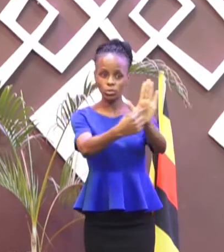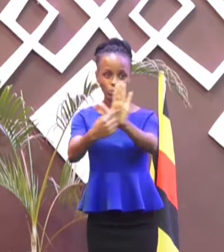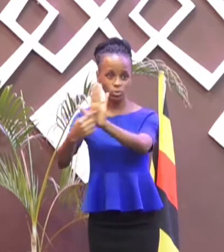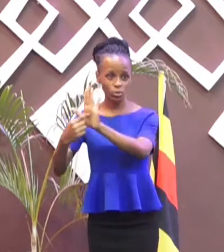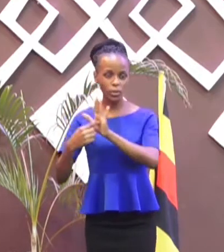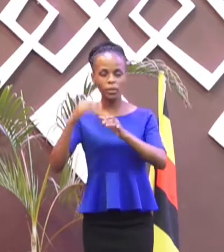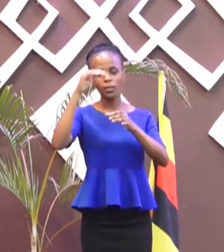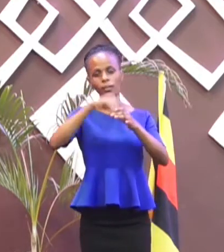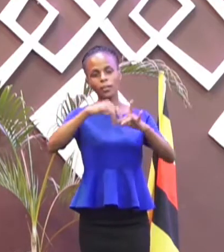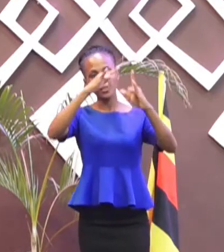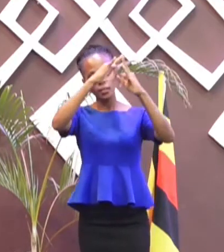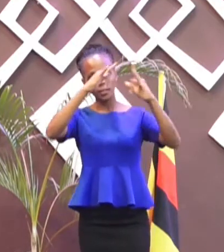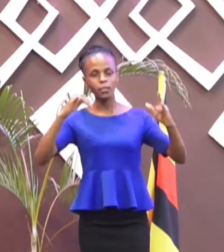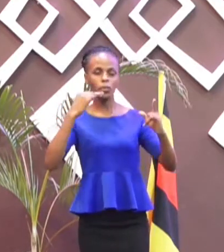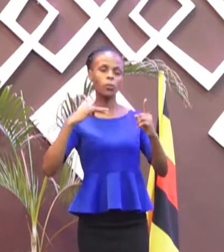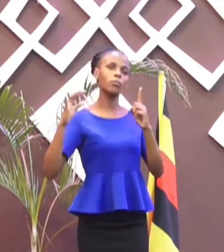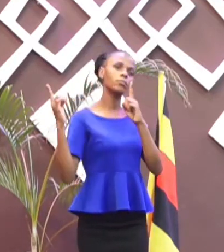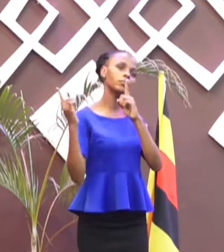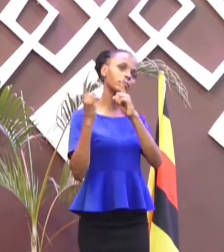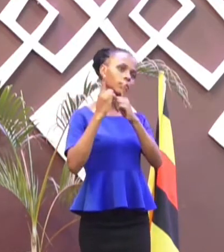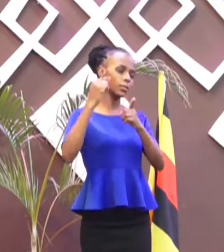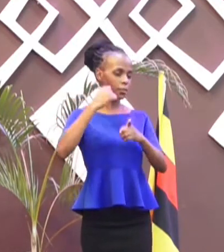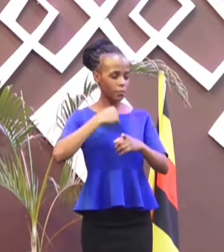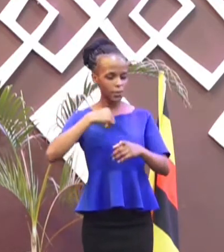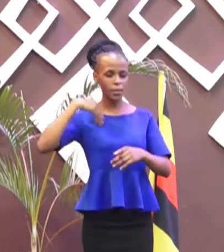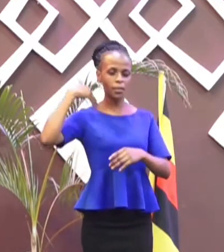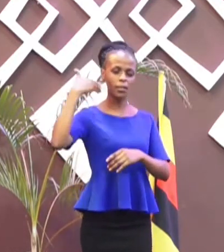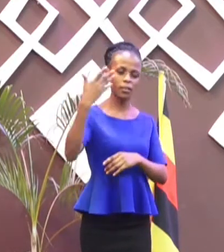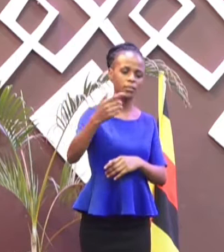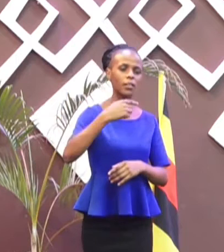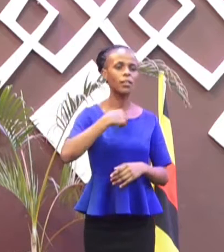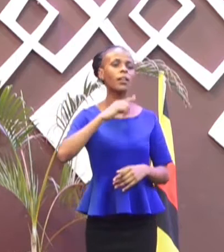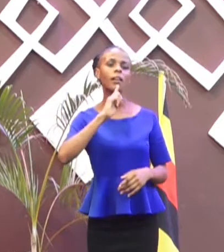muyanjule muwema ey'okusisinkaniramu ndyoke mulagire